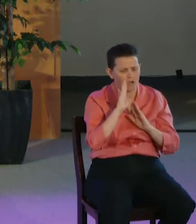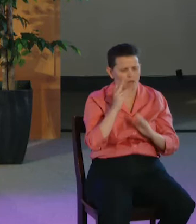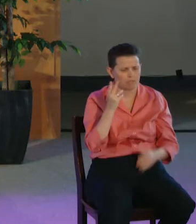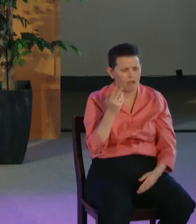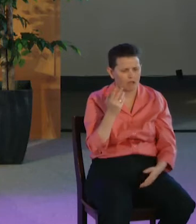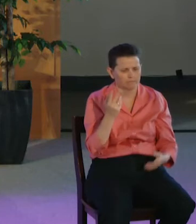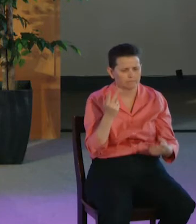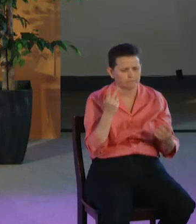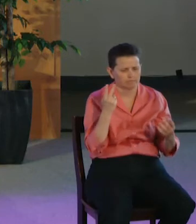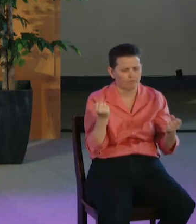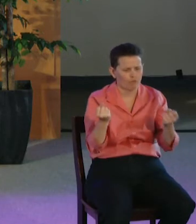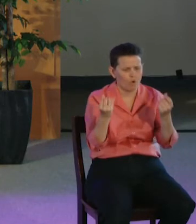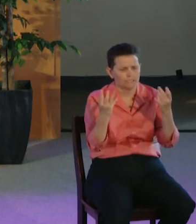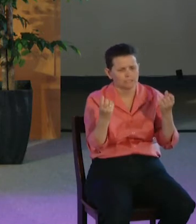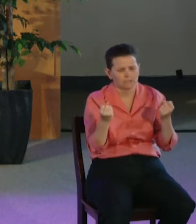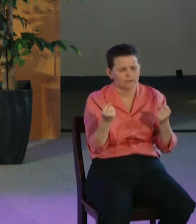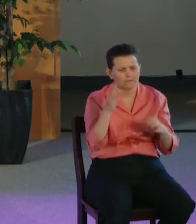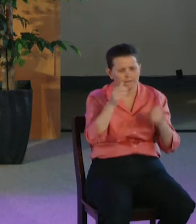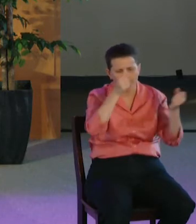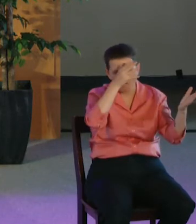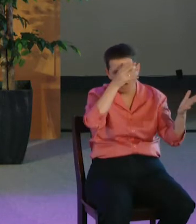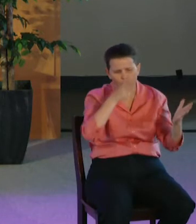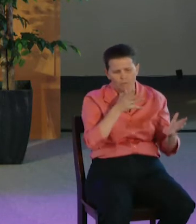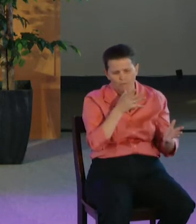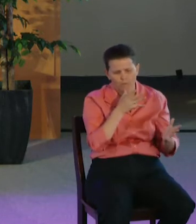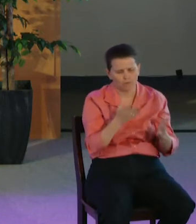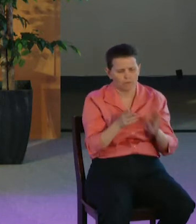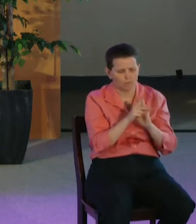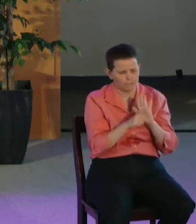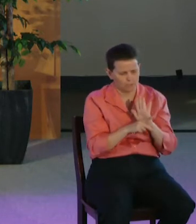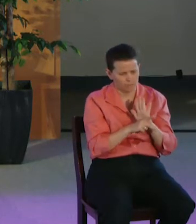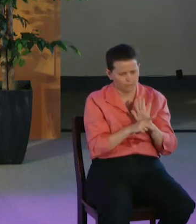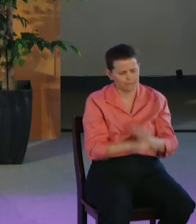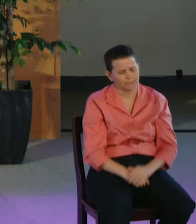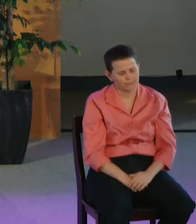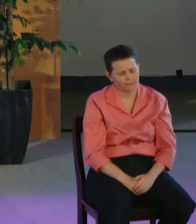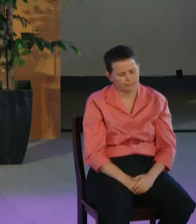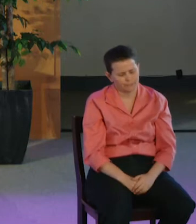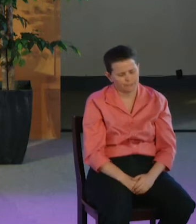It's with us everywhere we are, under all circumstances.